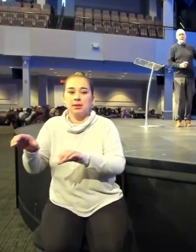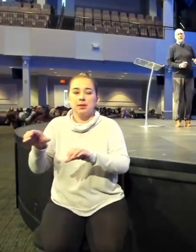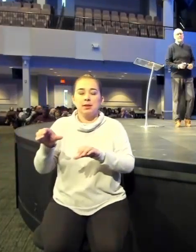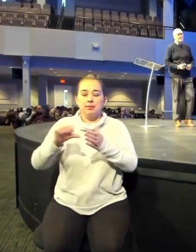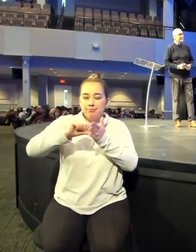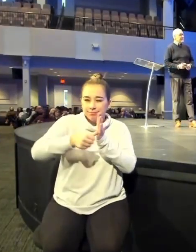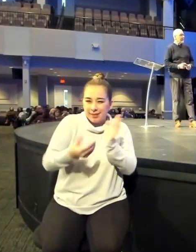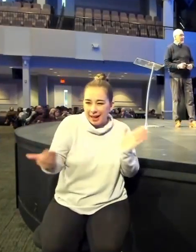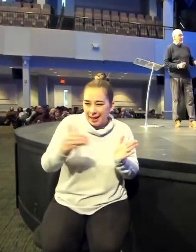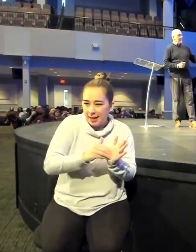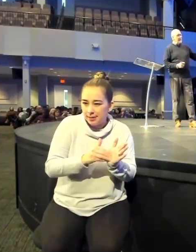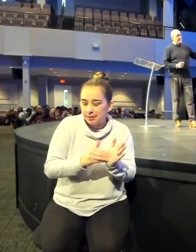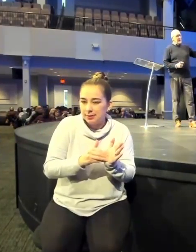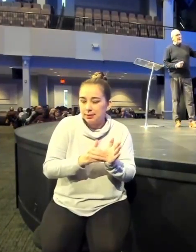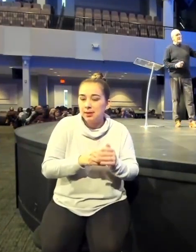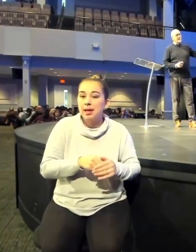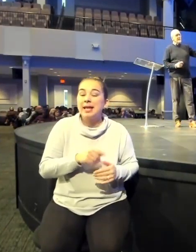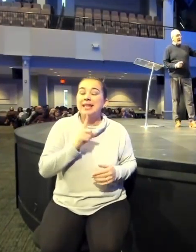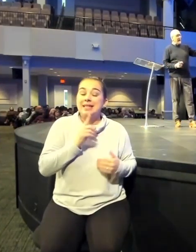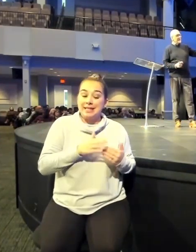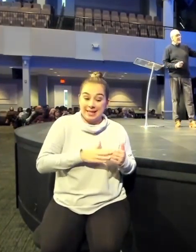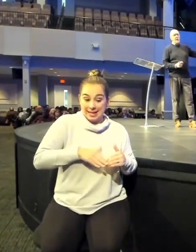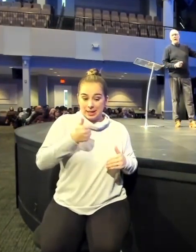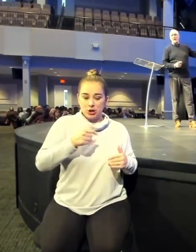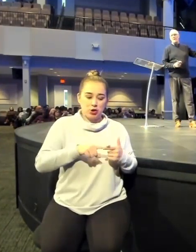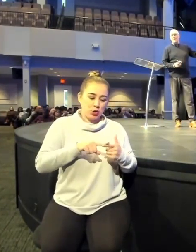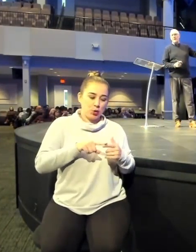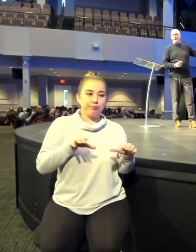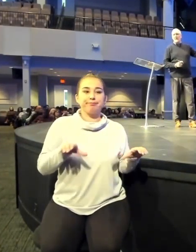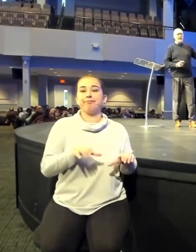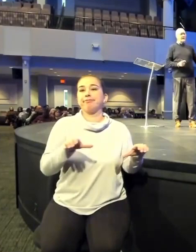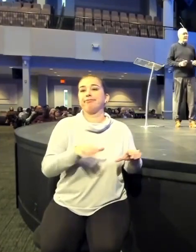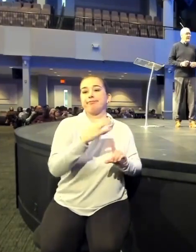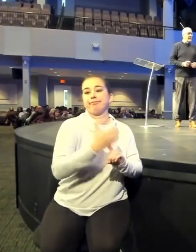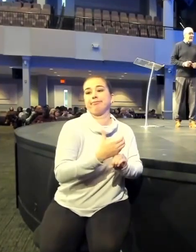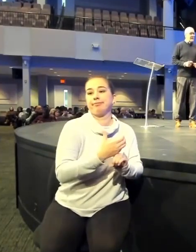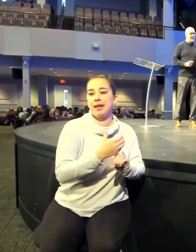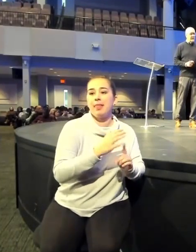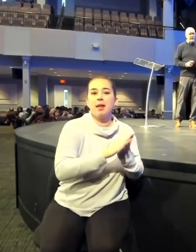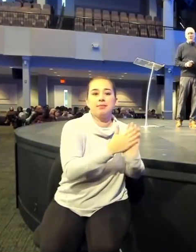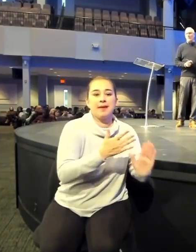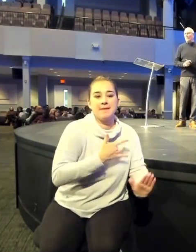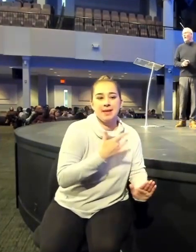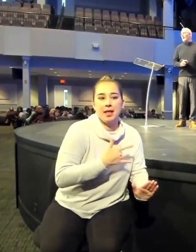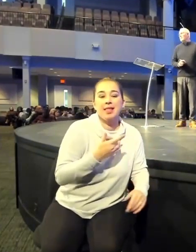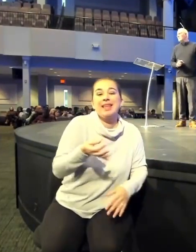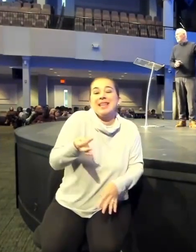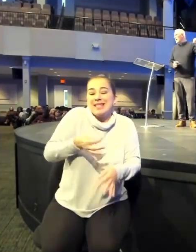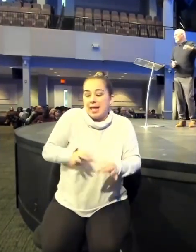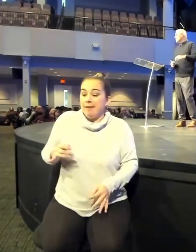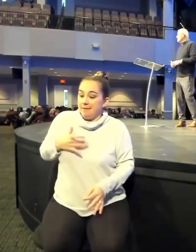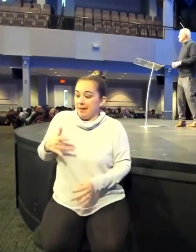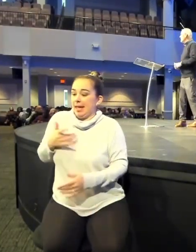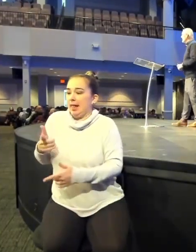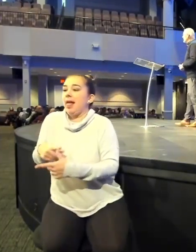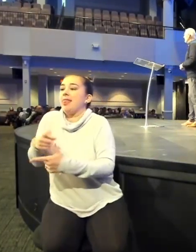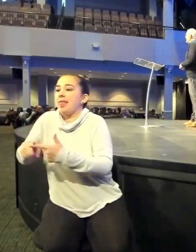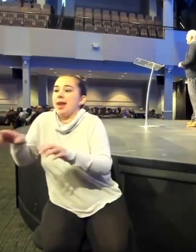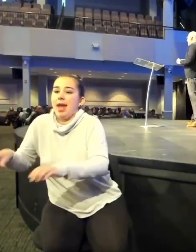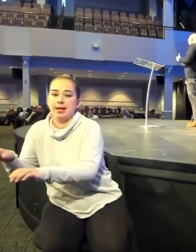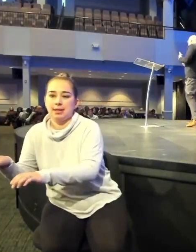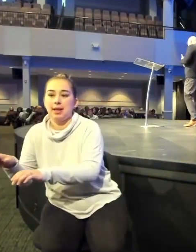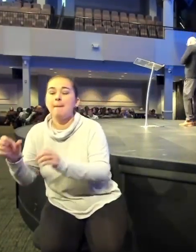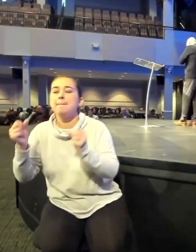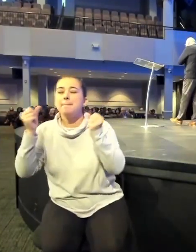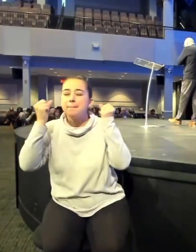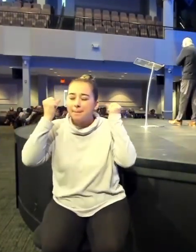Listen to that again. It's easier to act your way into a feeling than to feel your way into an action. A